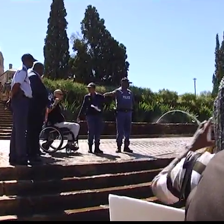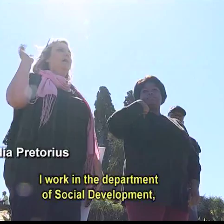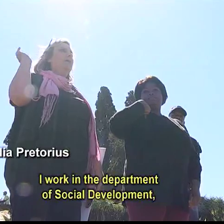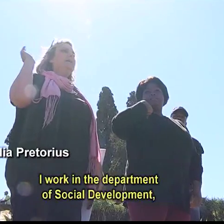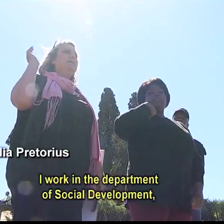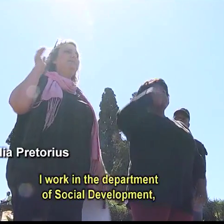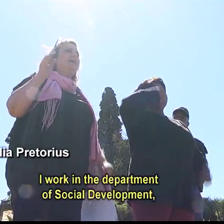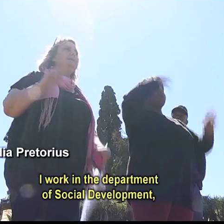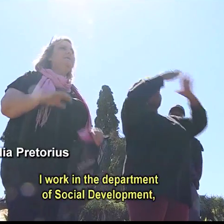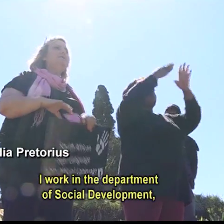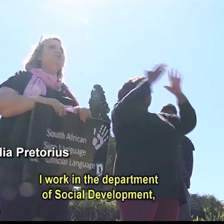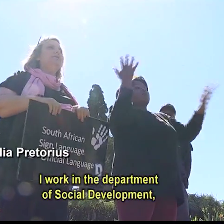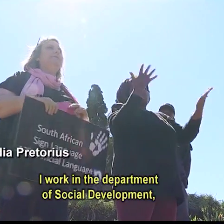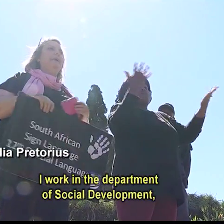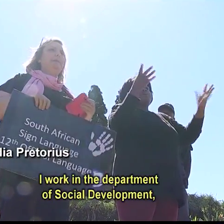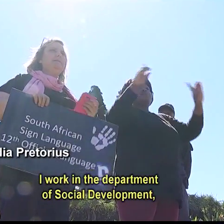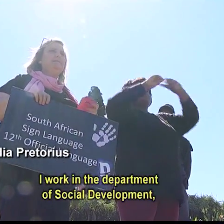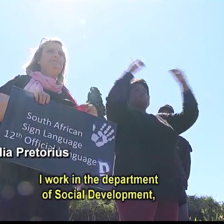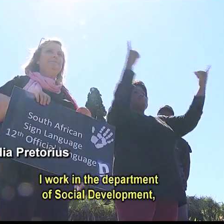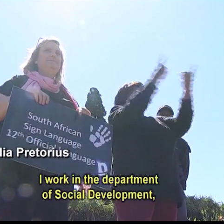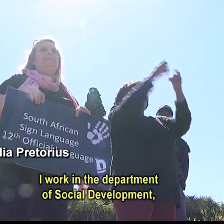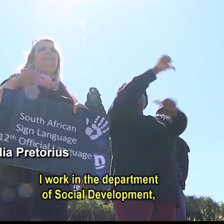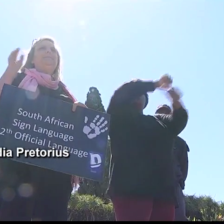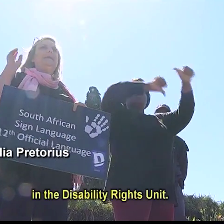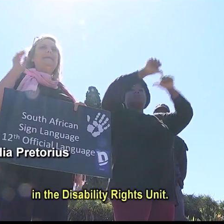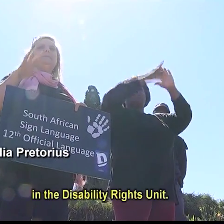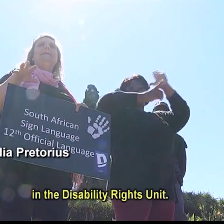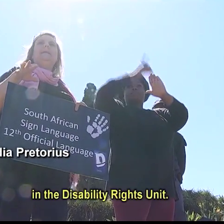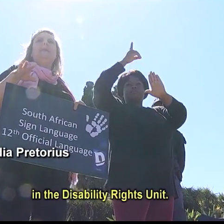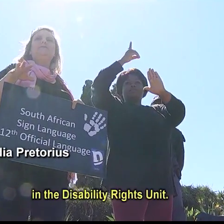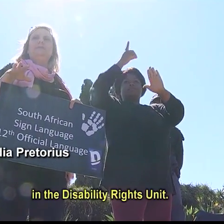I work in the Department of Social Development in the Disability Rights Unit.